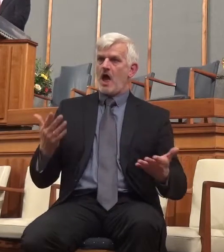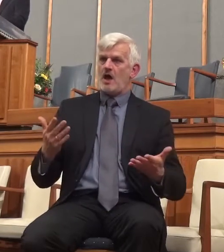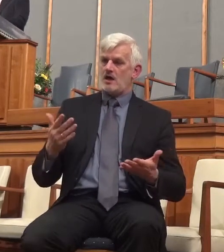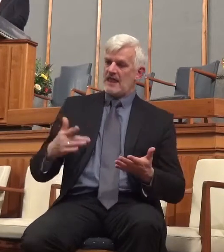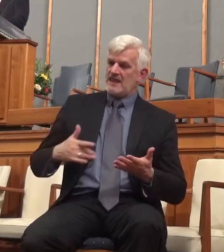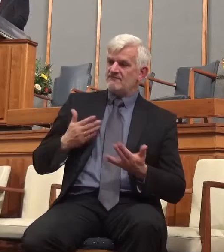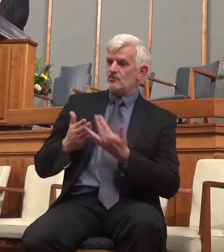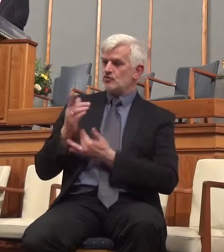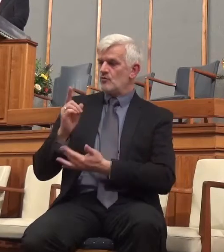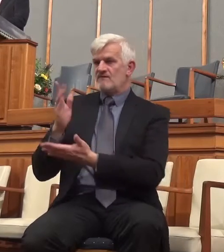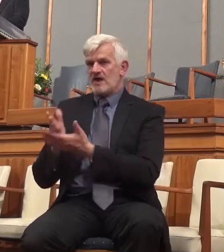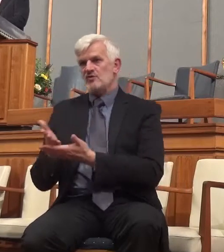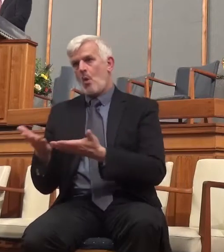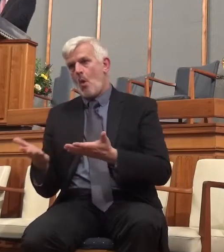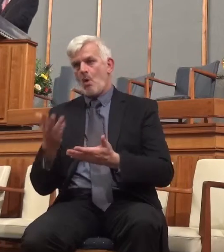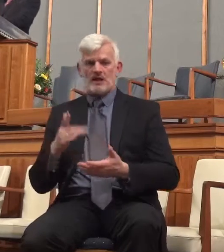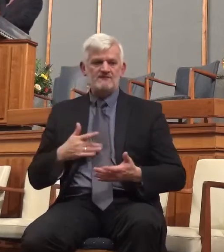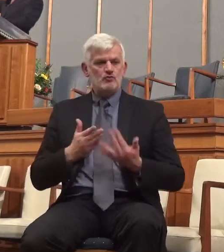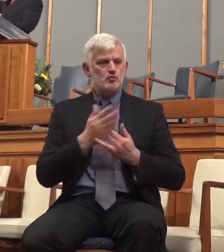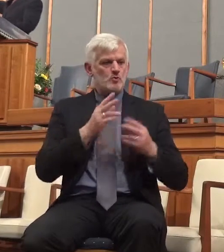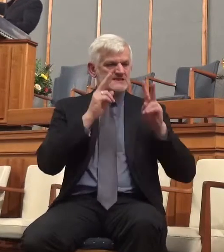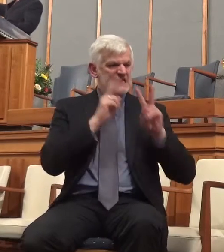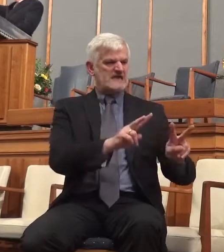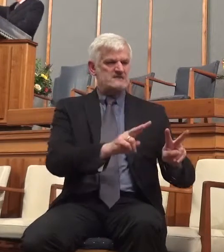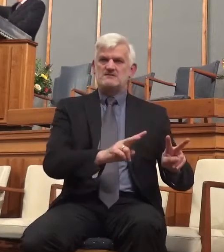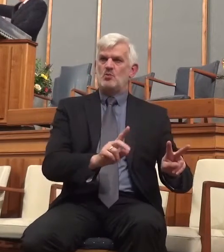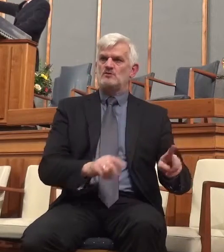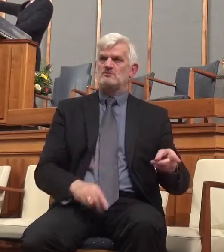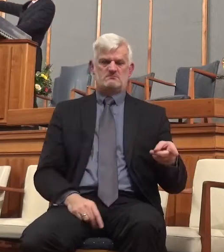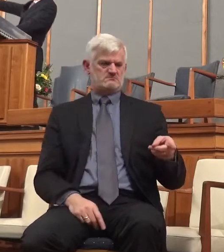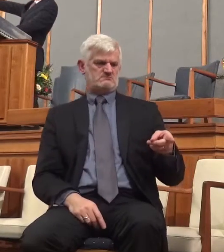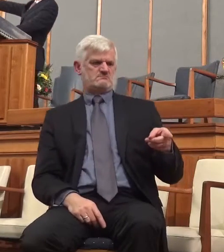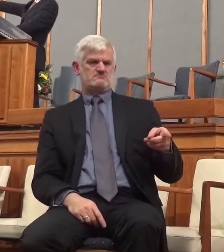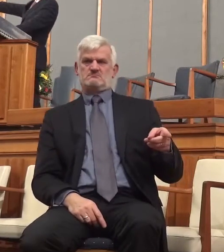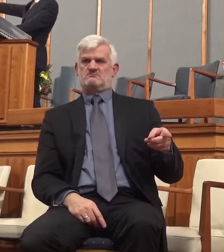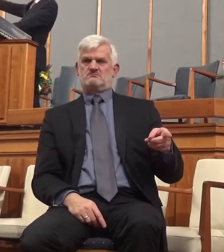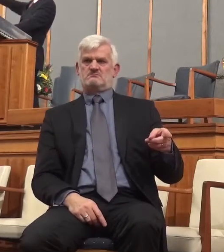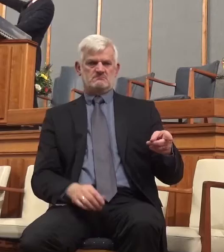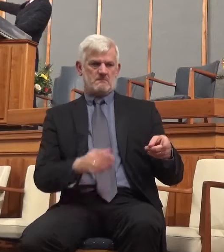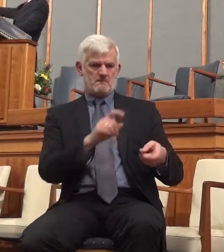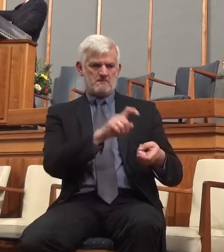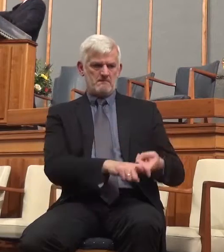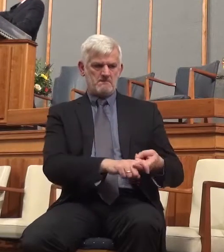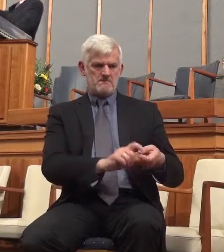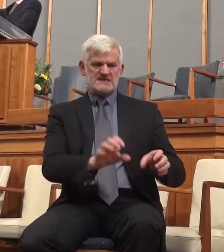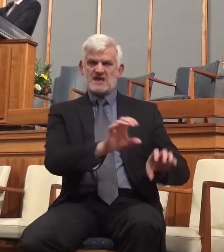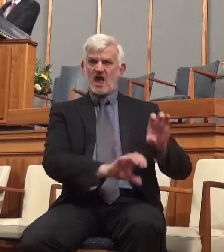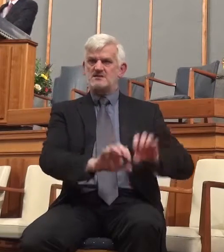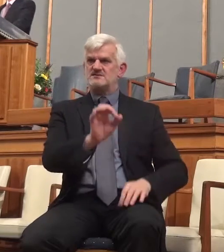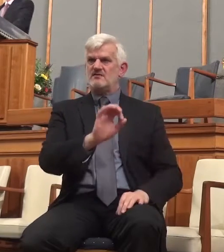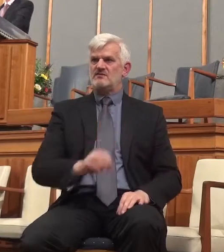is unscientific. You make up your mind. There's nothing spiritual. There's no God. There's